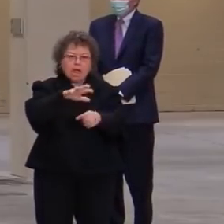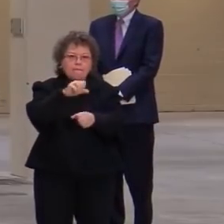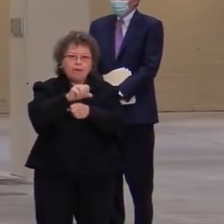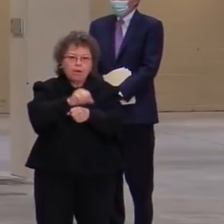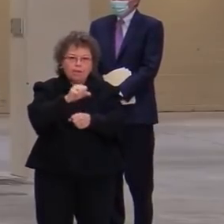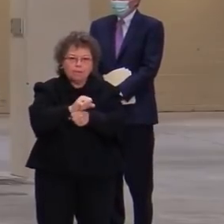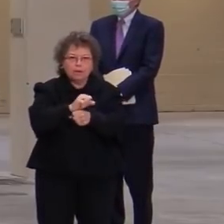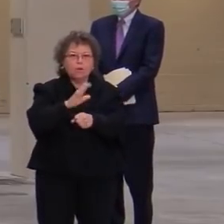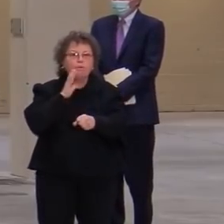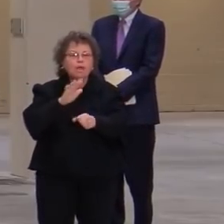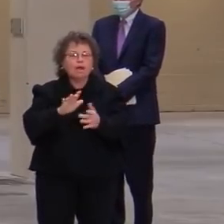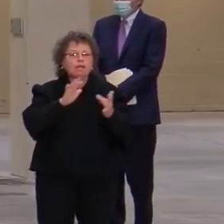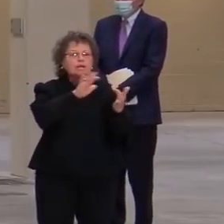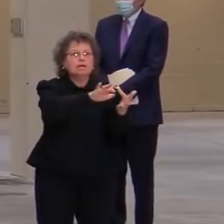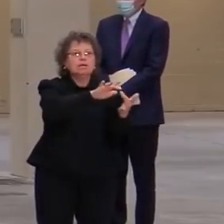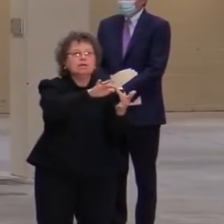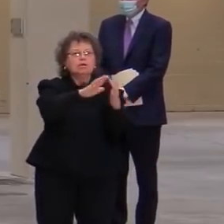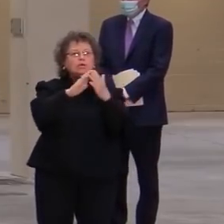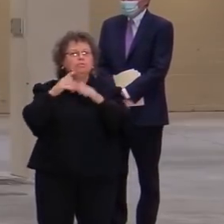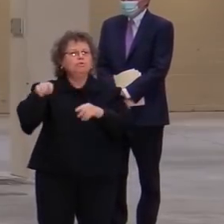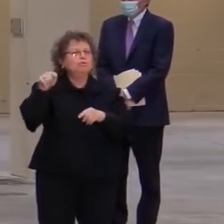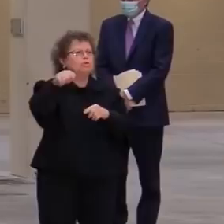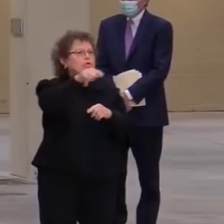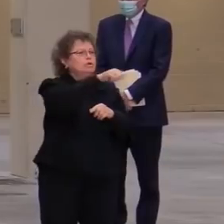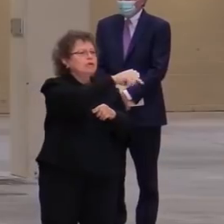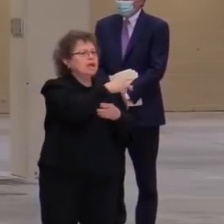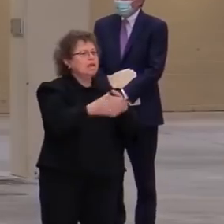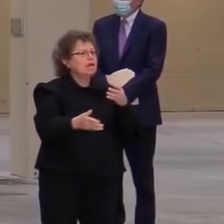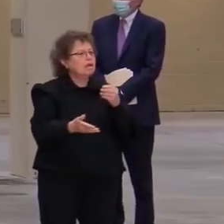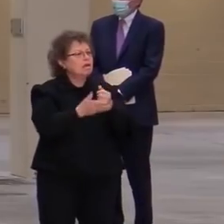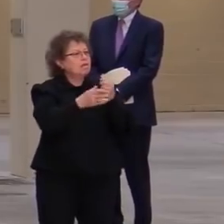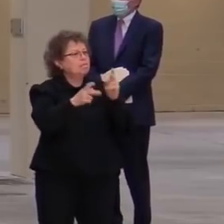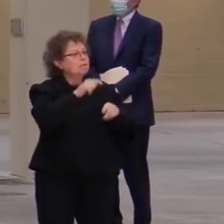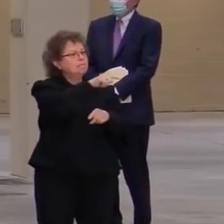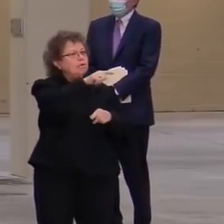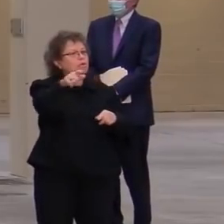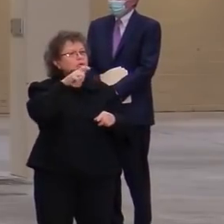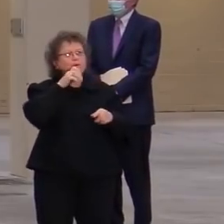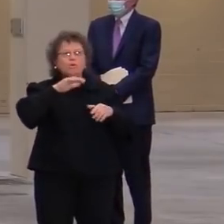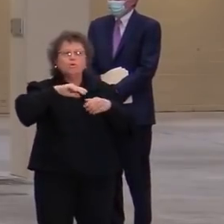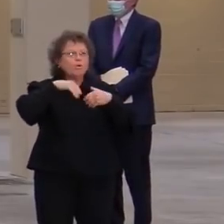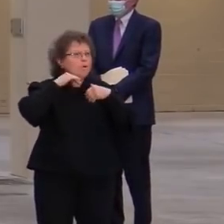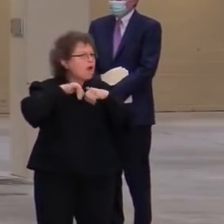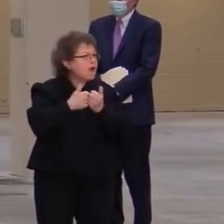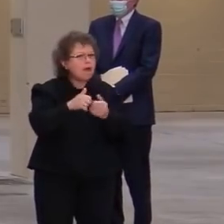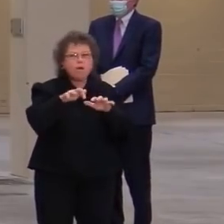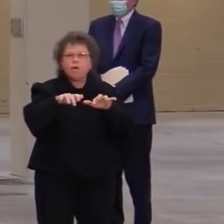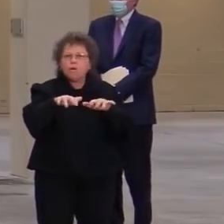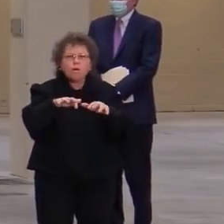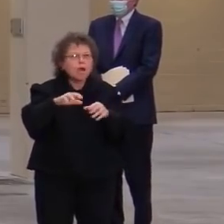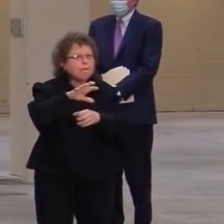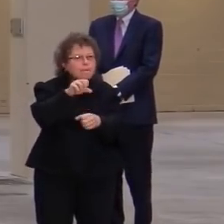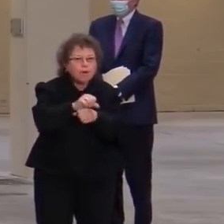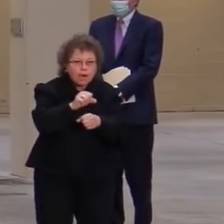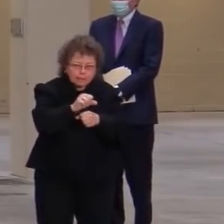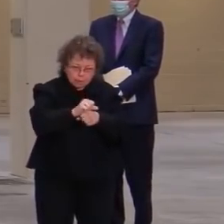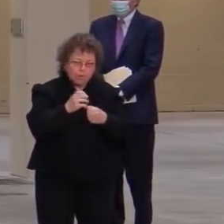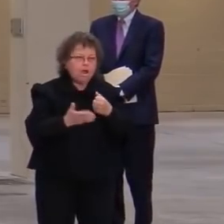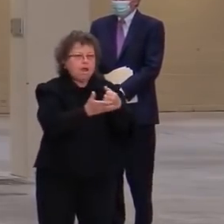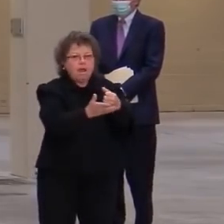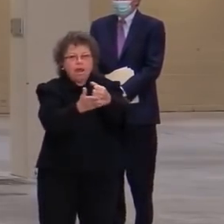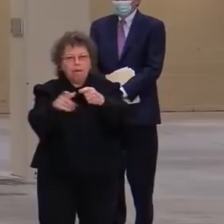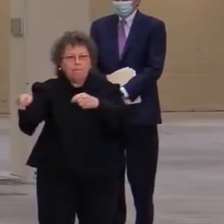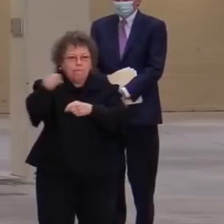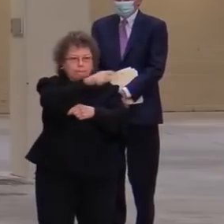conduct outreach to the surrounding community to help vulnerable residents sign up for appointments. The Hines is easily accessible by